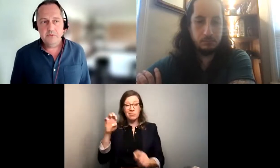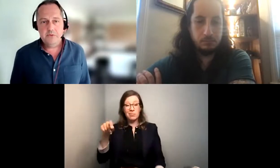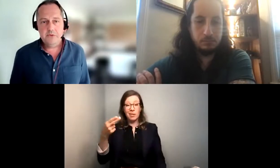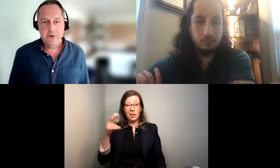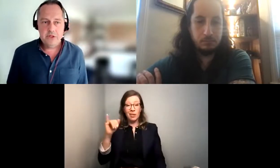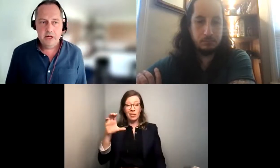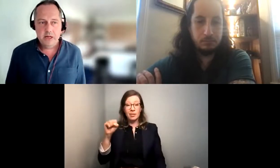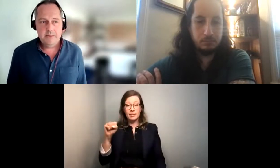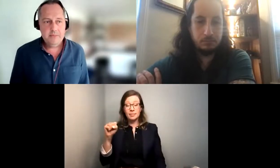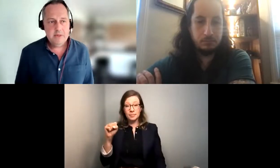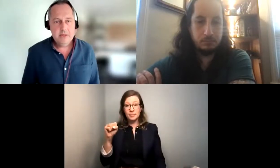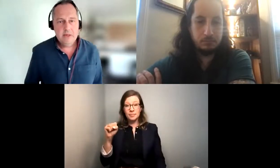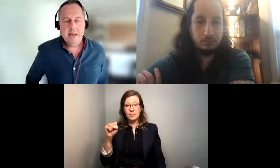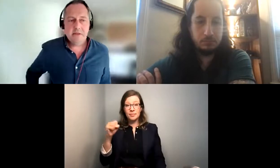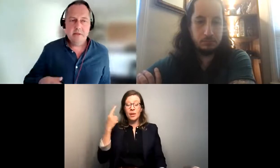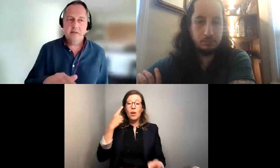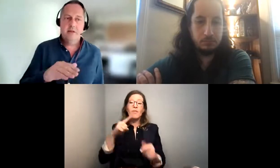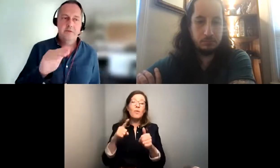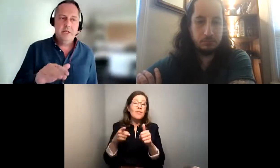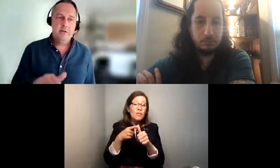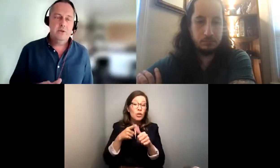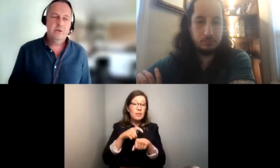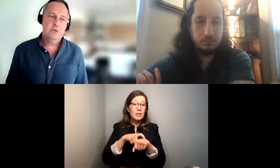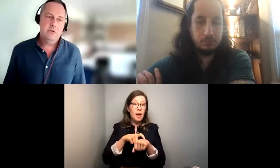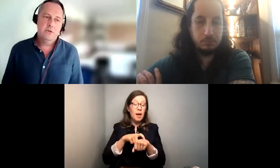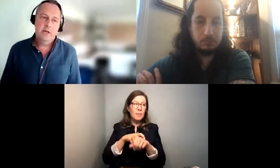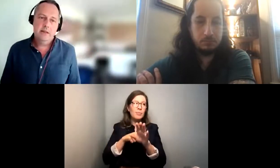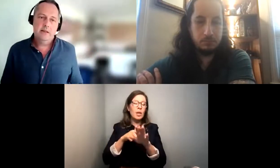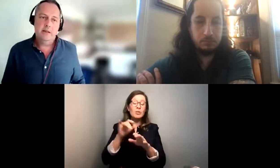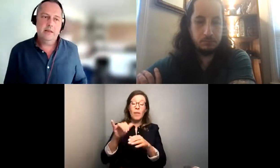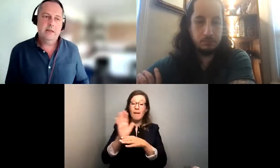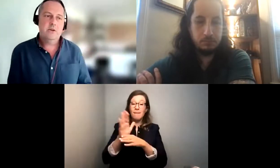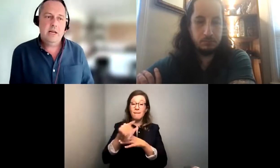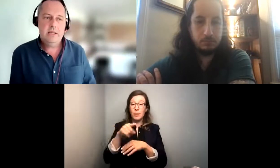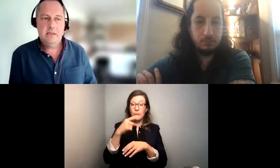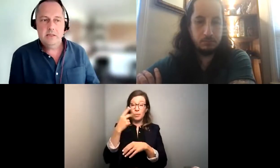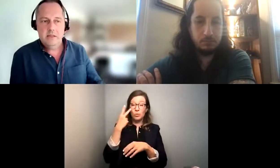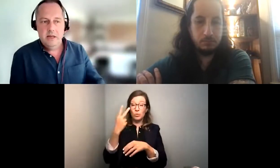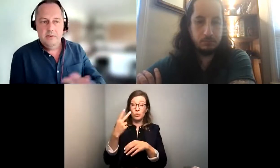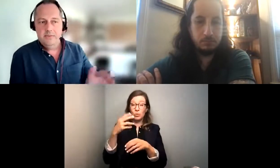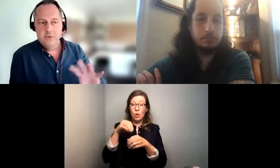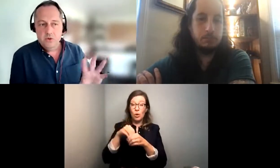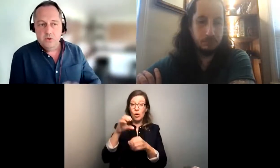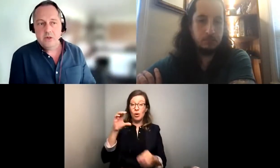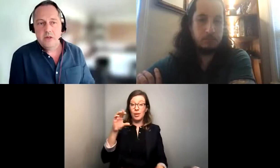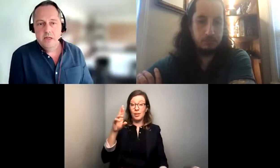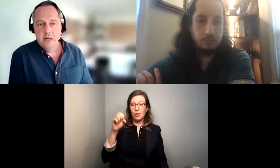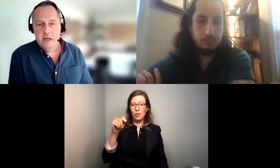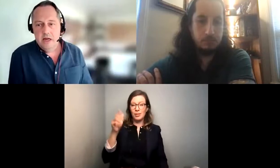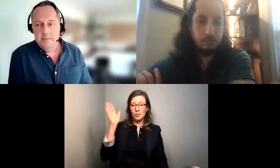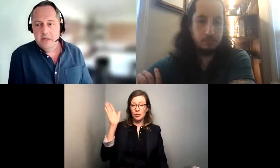You know, for the first time, and the video that you saw in the CREST